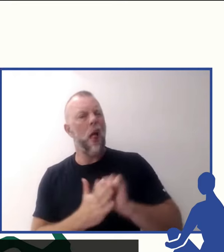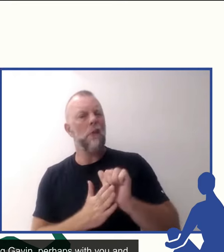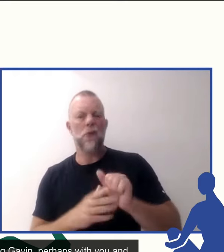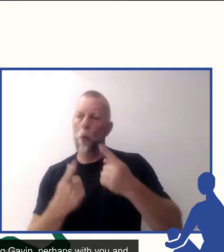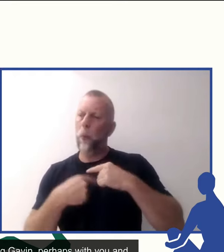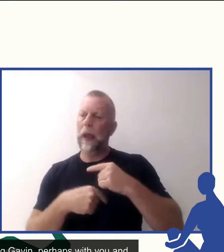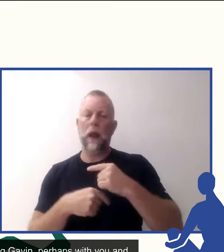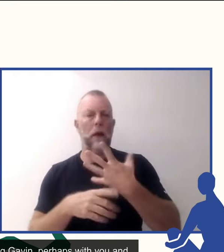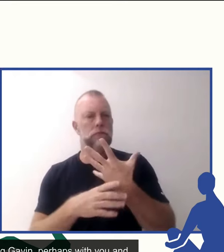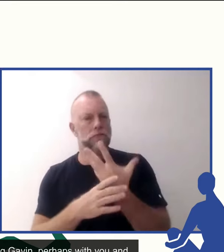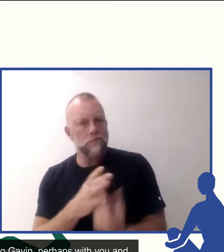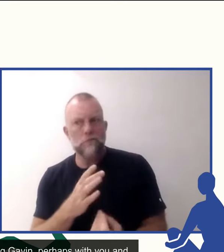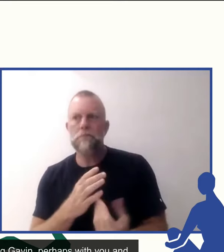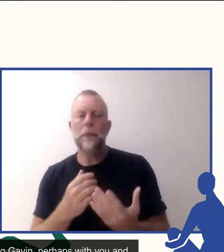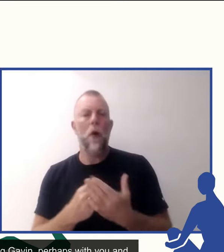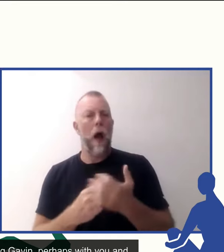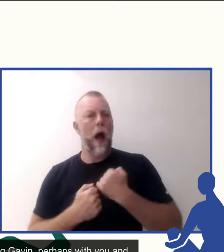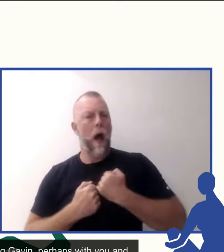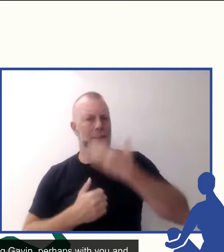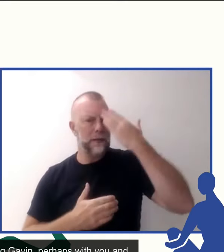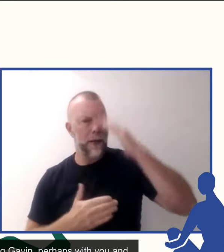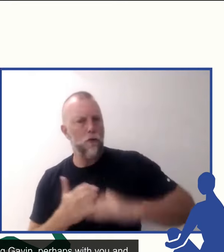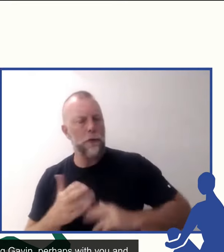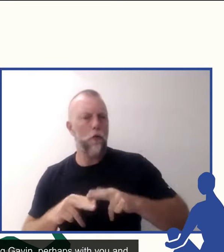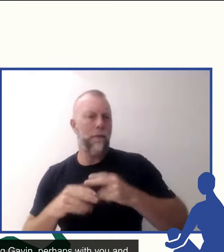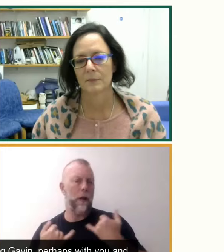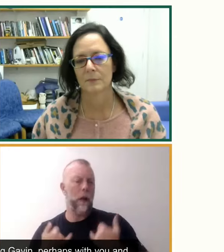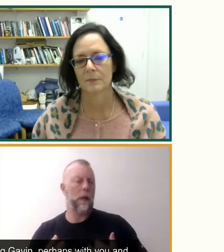is in our experience of illness?